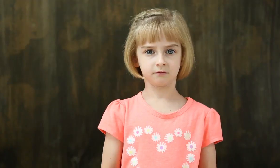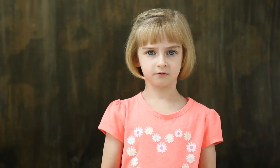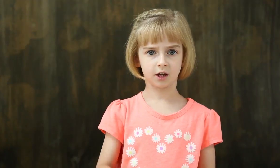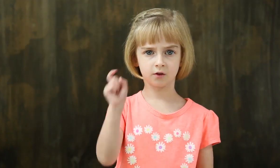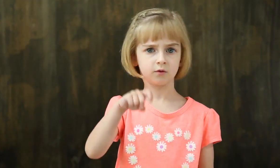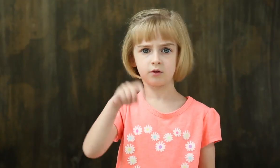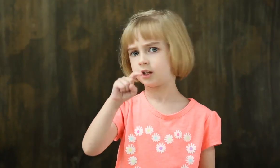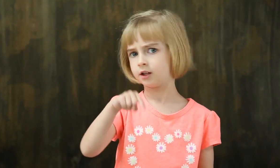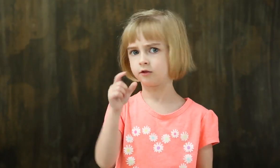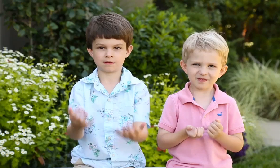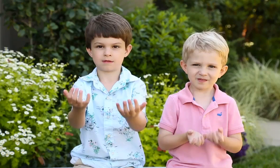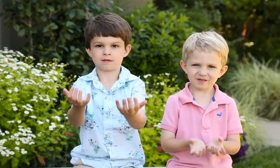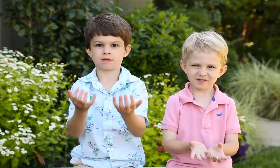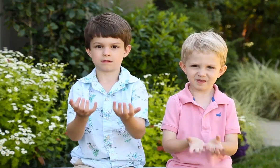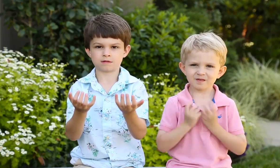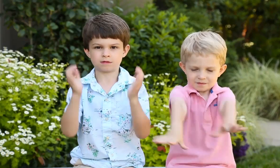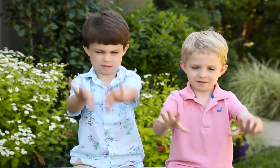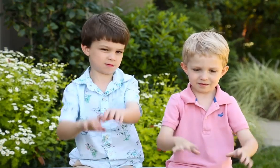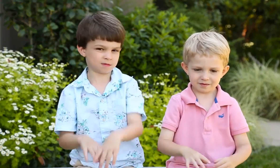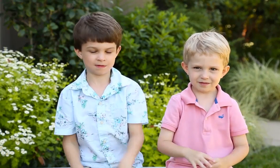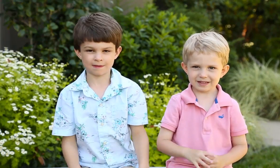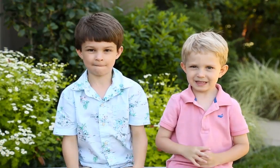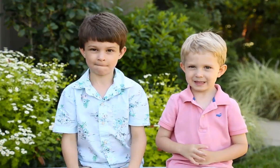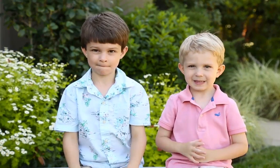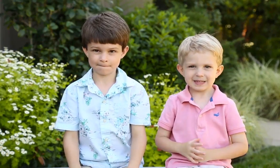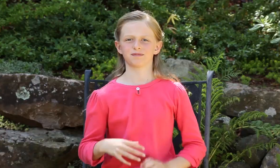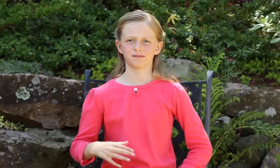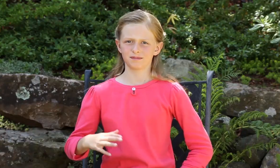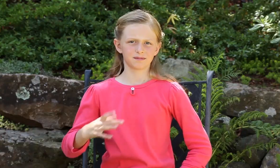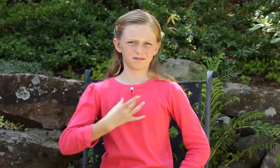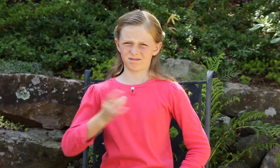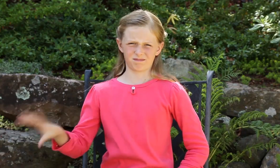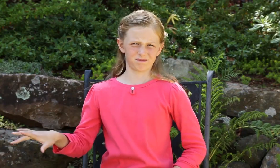I don't need. I don't need. I don't want. I don't want. I don't like.